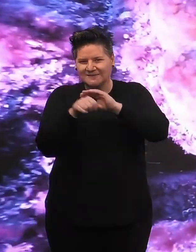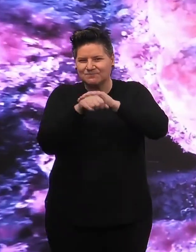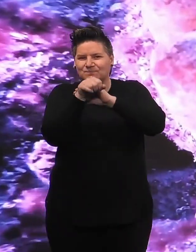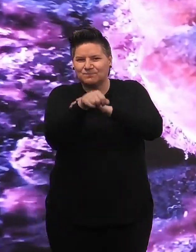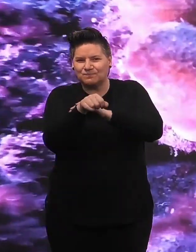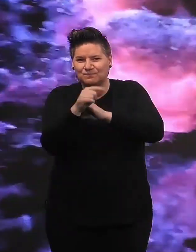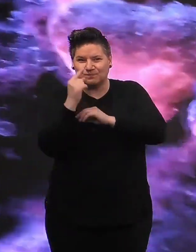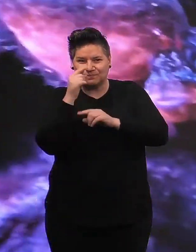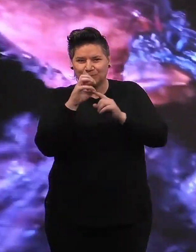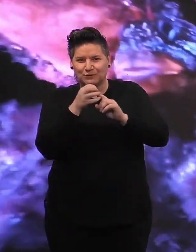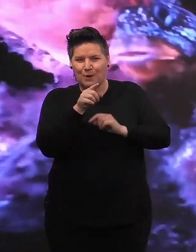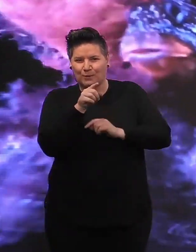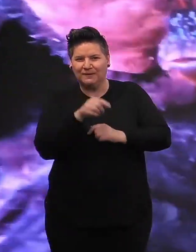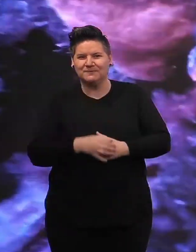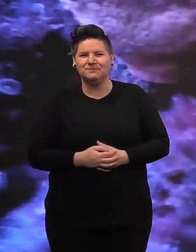stones.